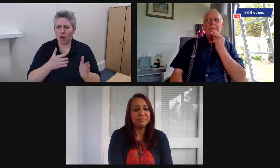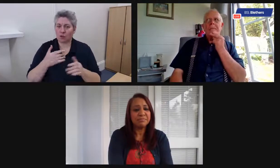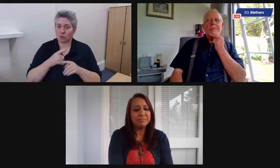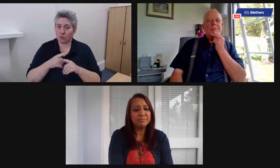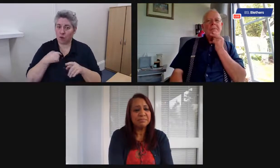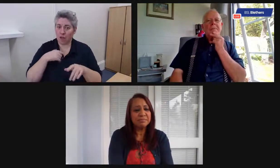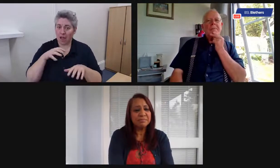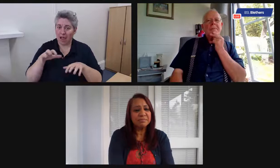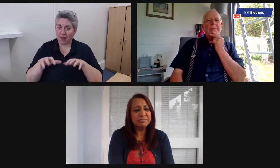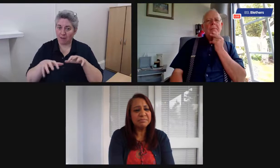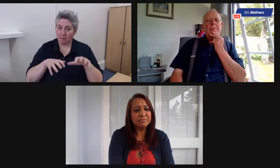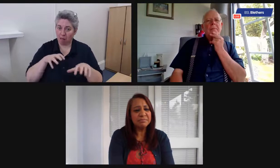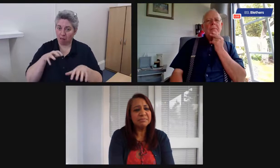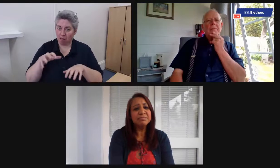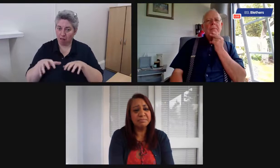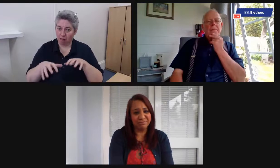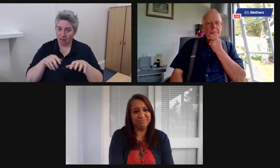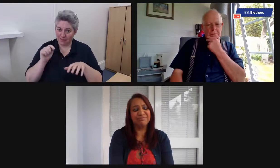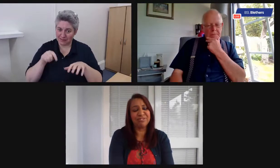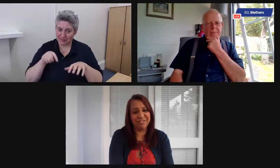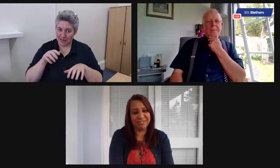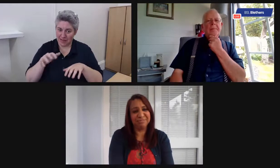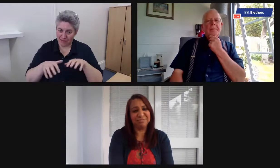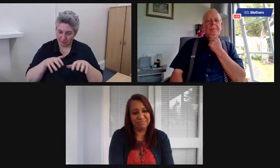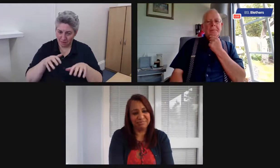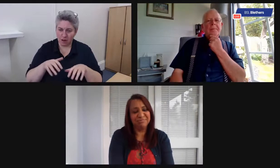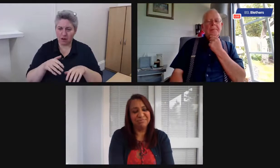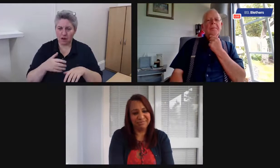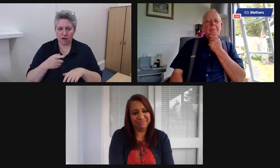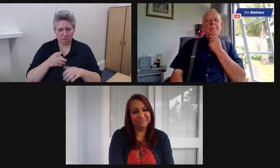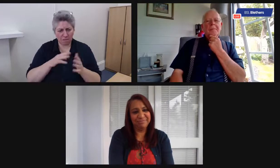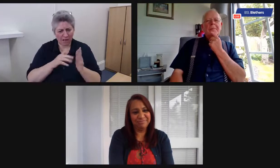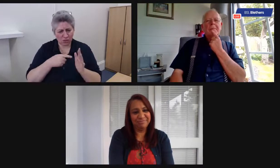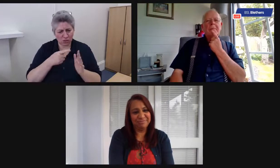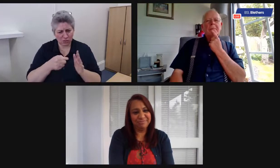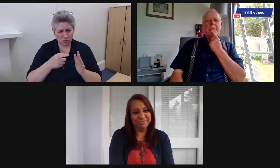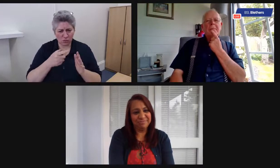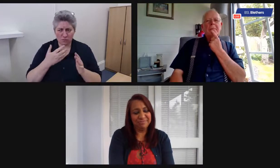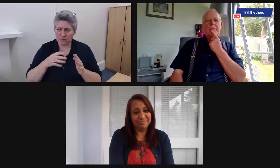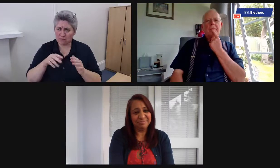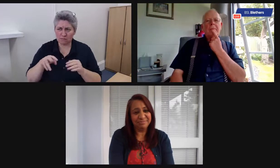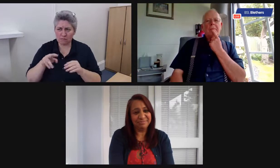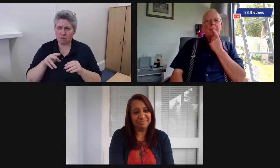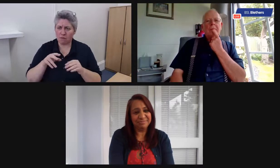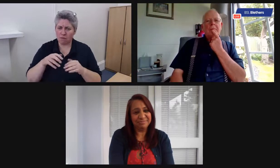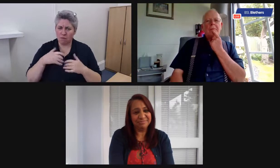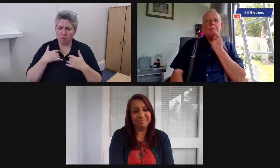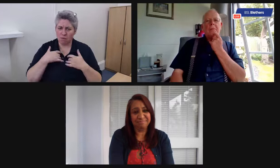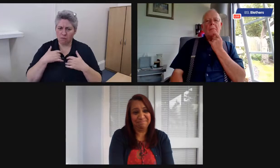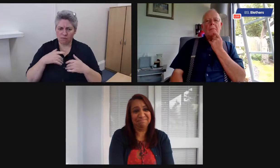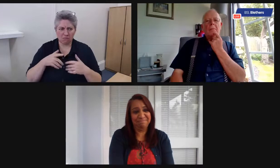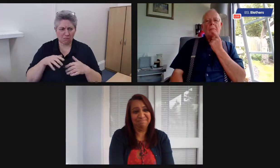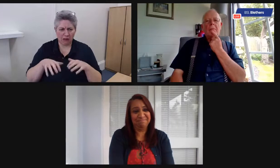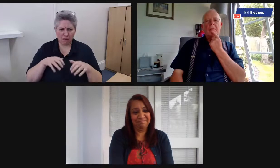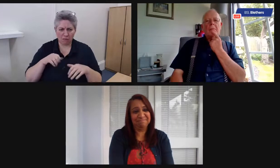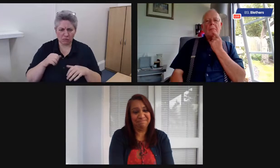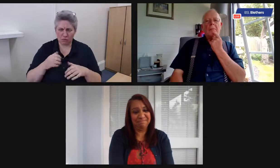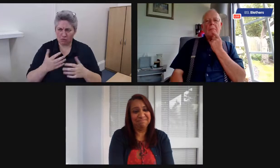So we've been talking a lot about plants and flora and fauna and everything else, but we haven't mentioned sort of wild